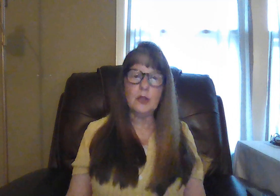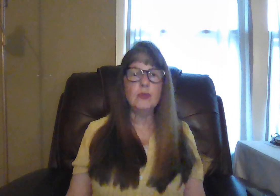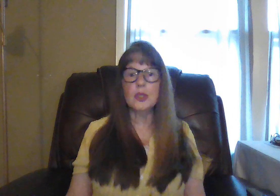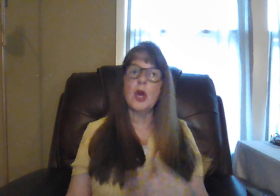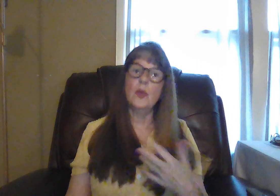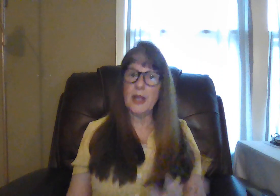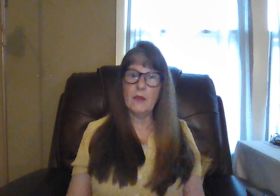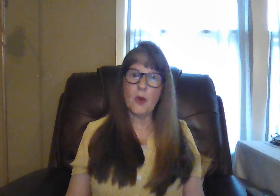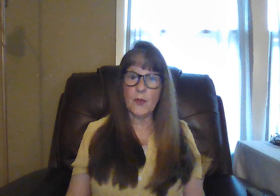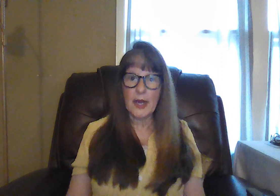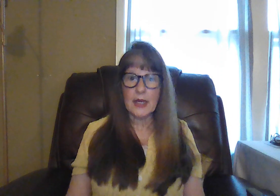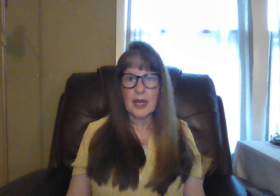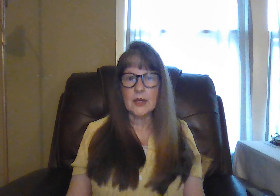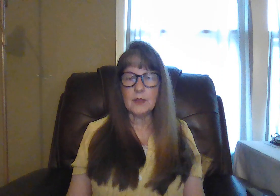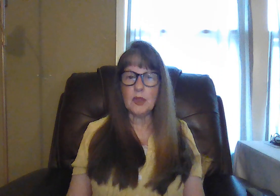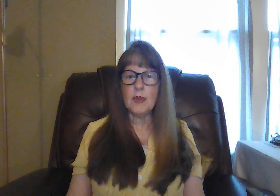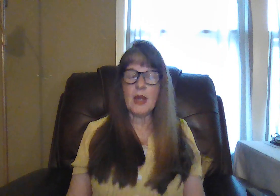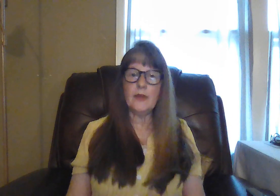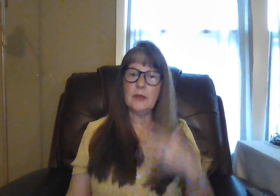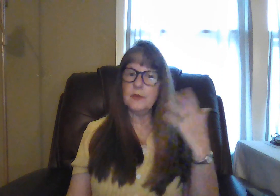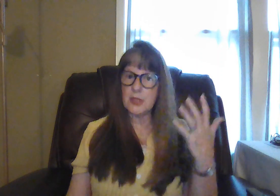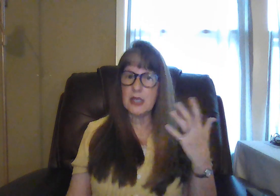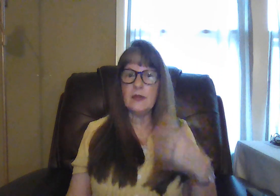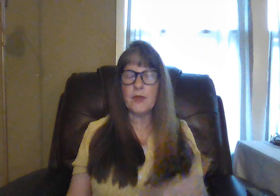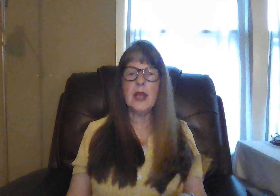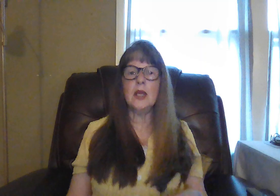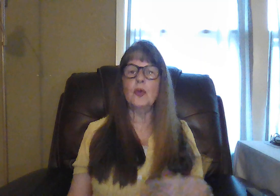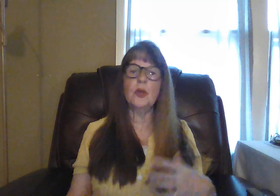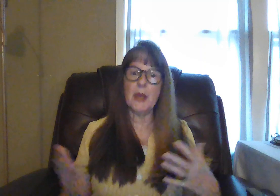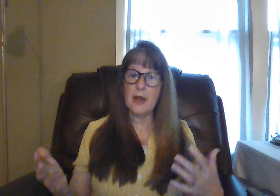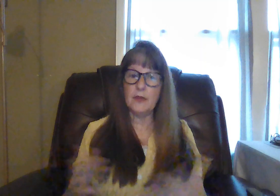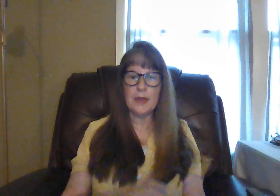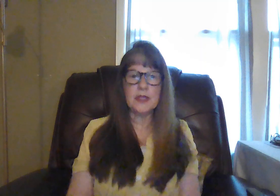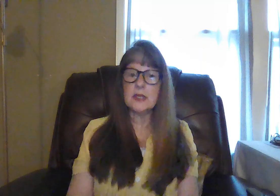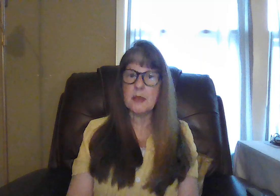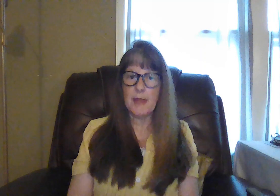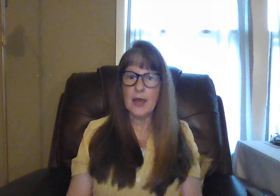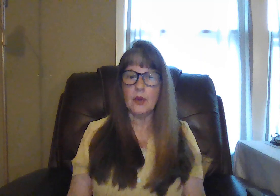you just only have overhead lights. You may have a ceiling fan, or you may have lamps. It doesn't matter.